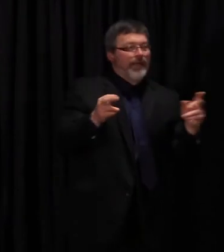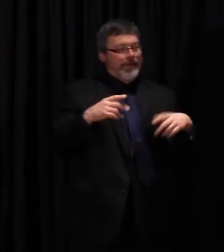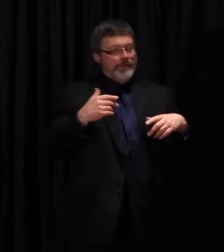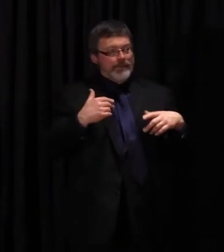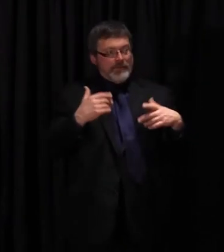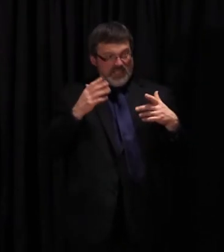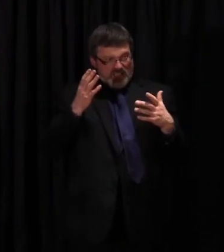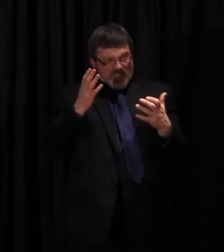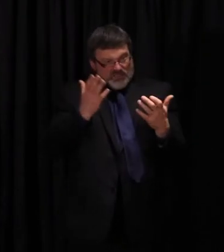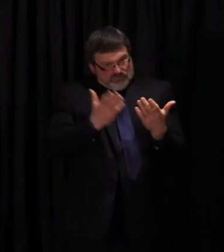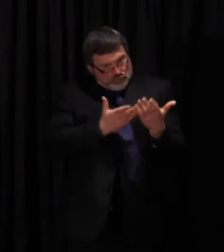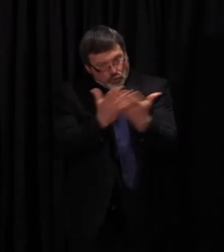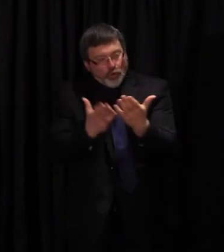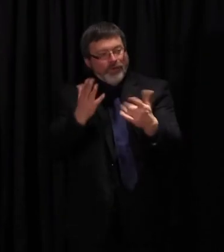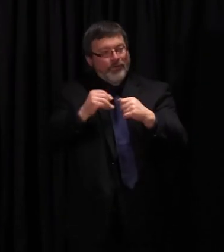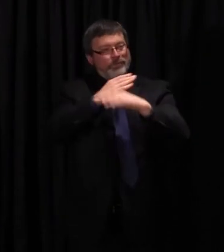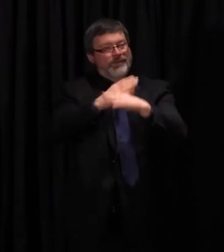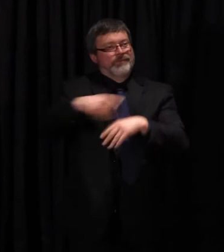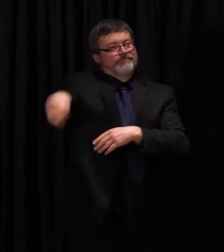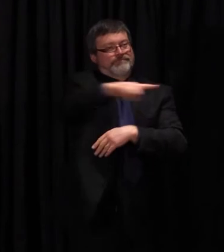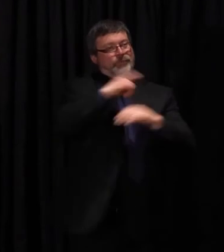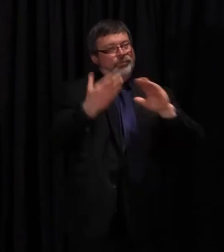communities.